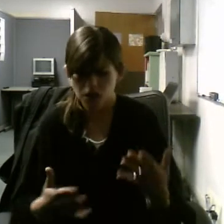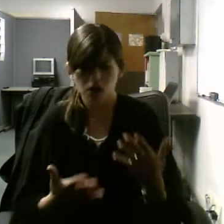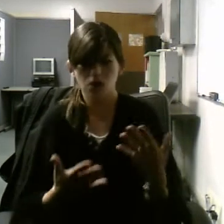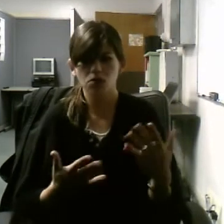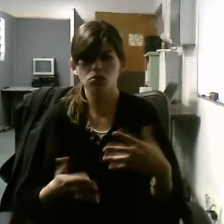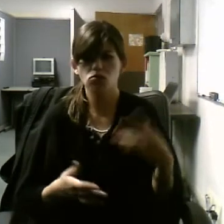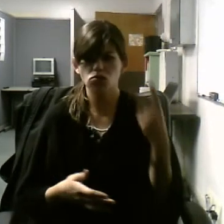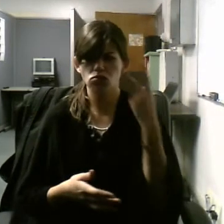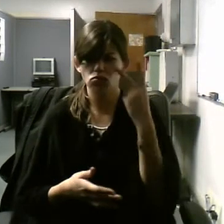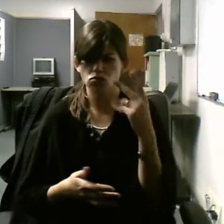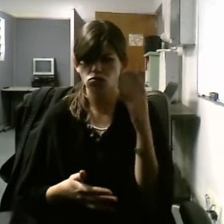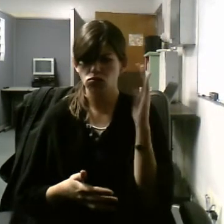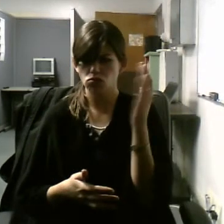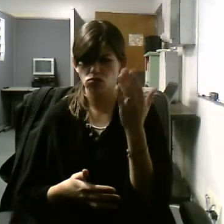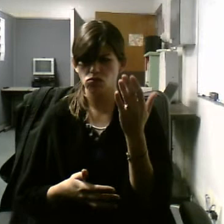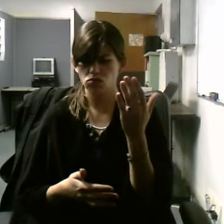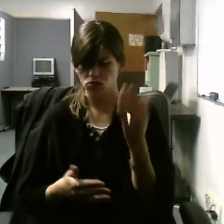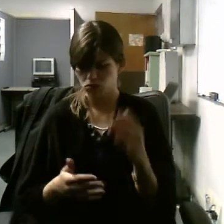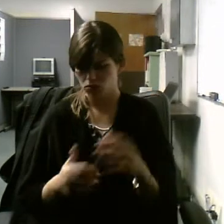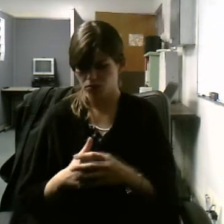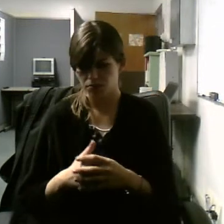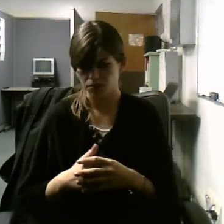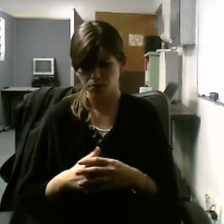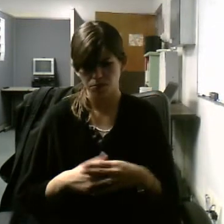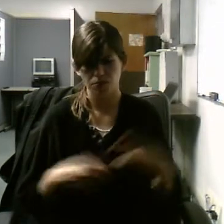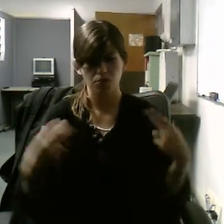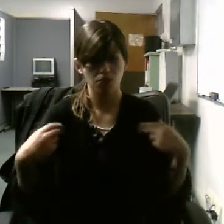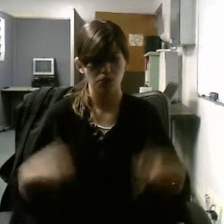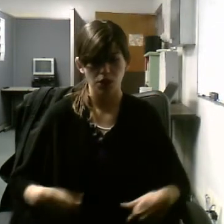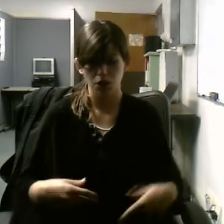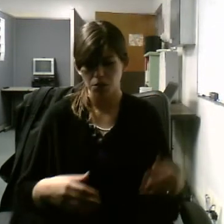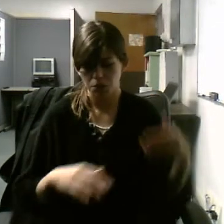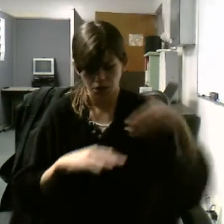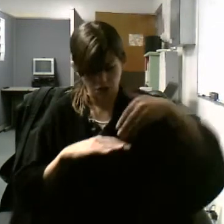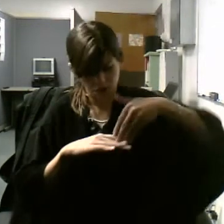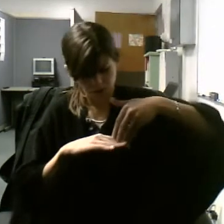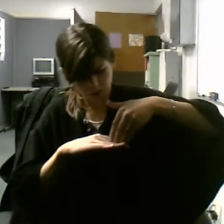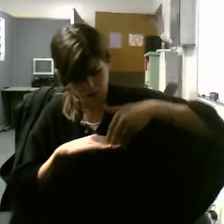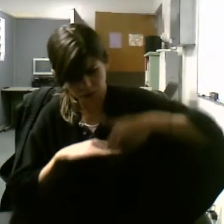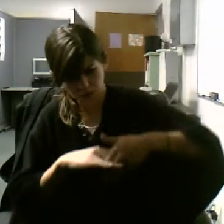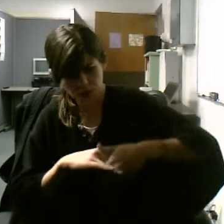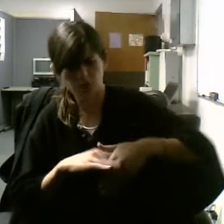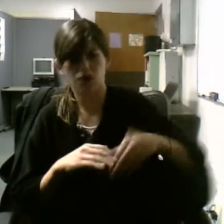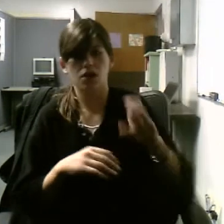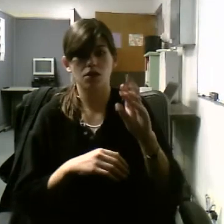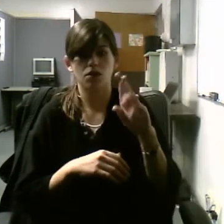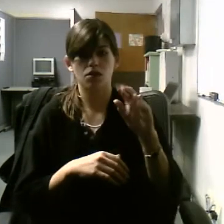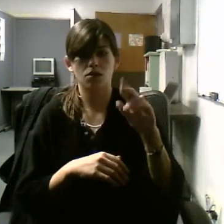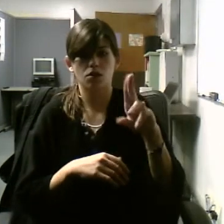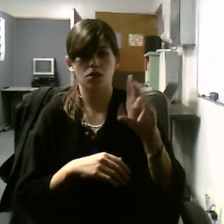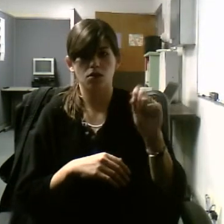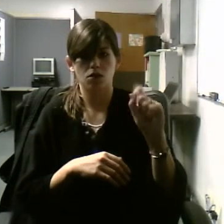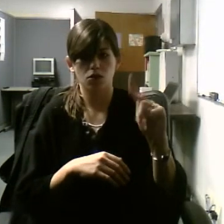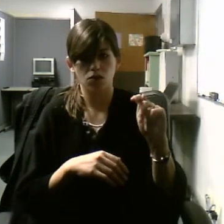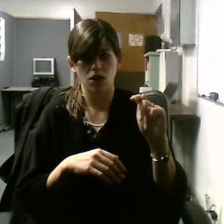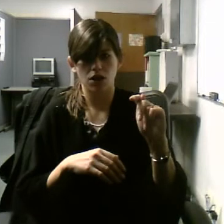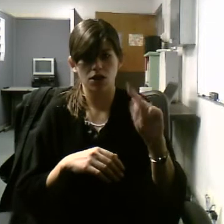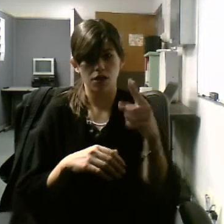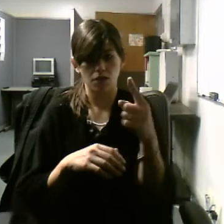Humans actually haven't been able to dig through or penetrate through the crust. So what we do is we use data from earthquakes to